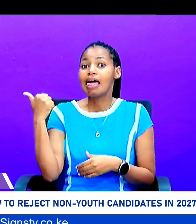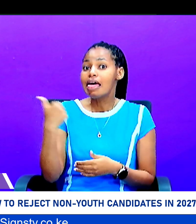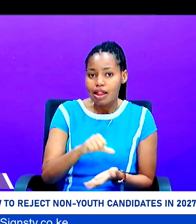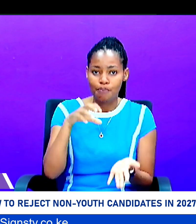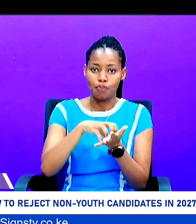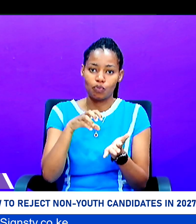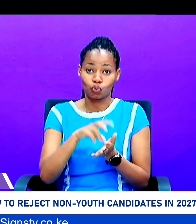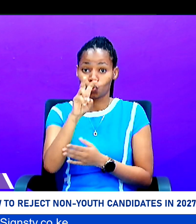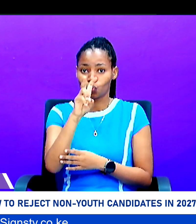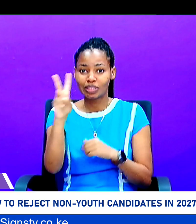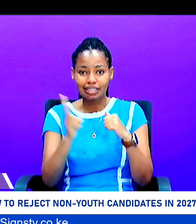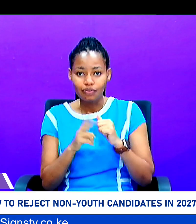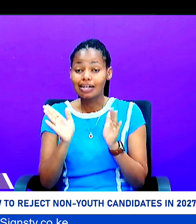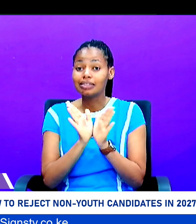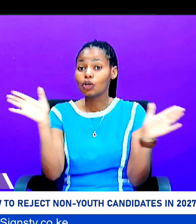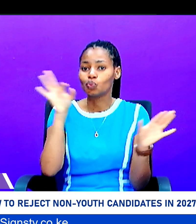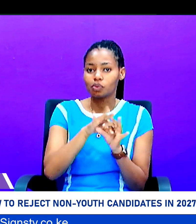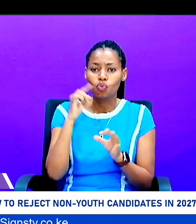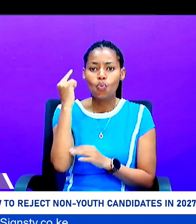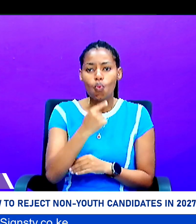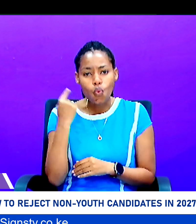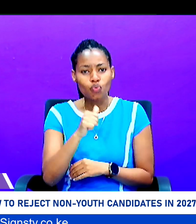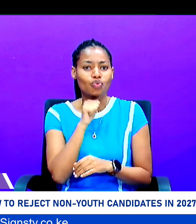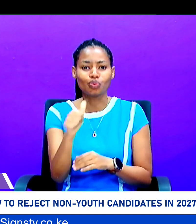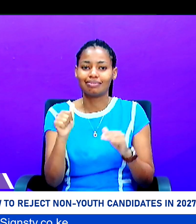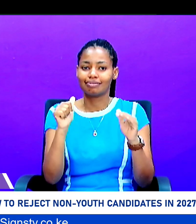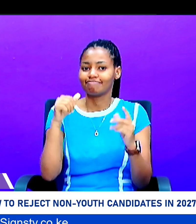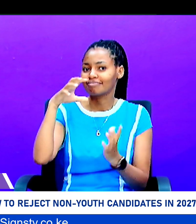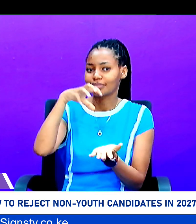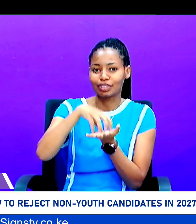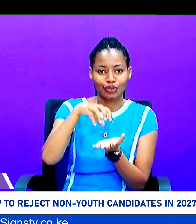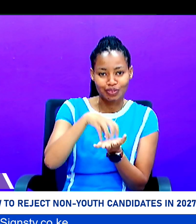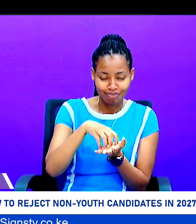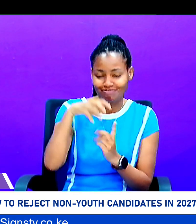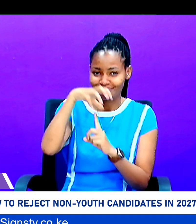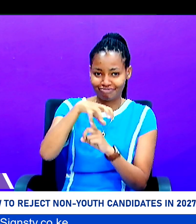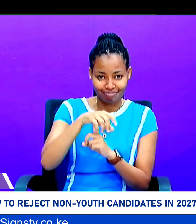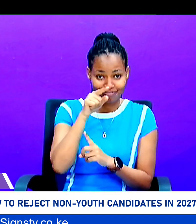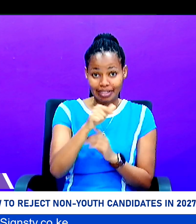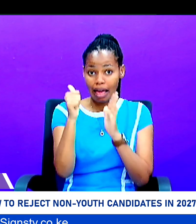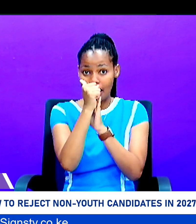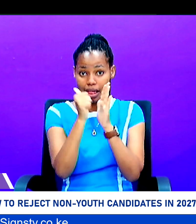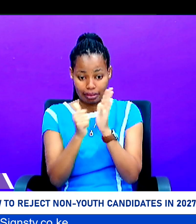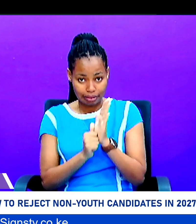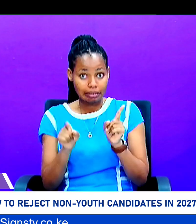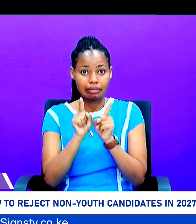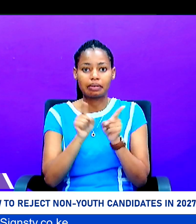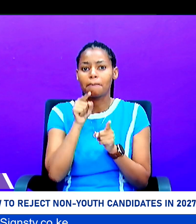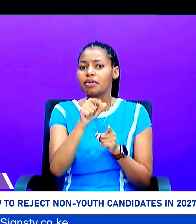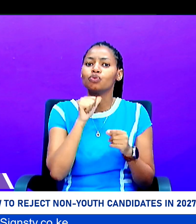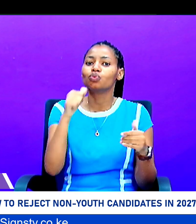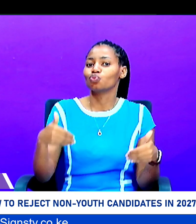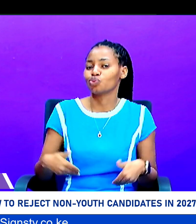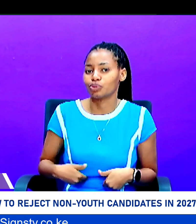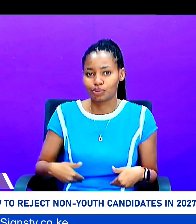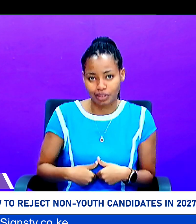vowing to reject any candidate in the 2027 general election who does not champion the agenda or is not